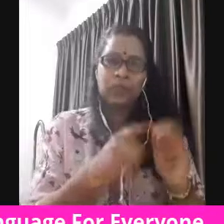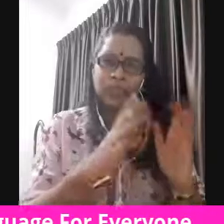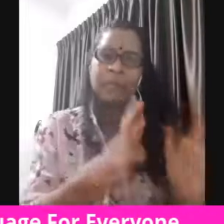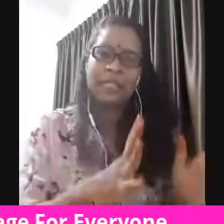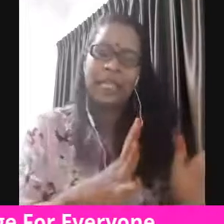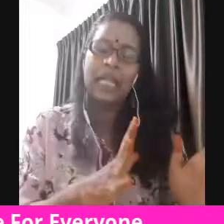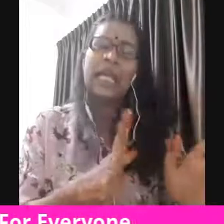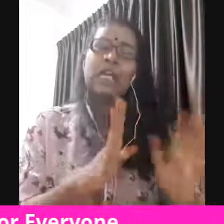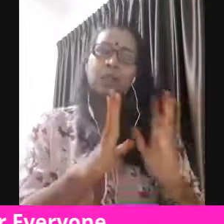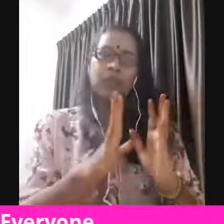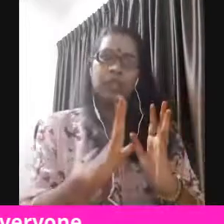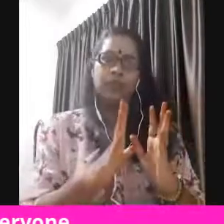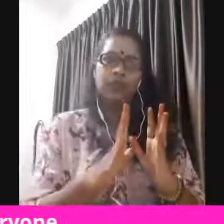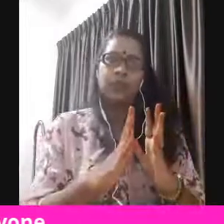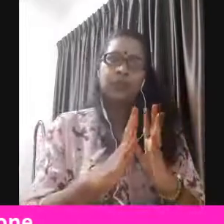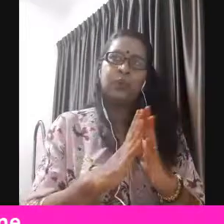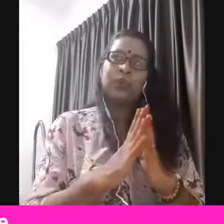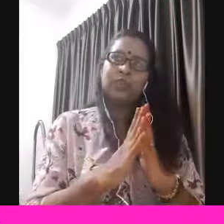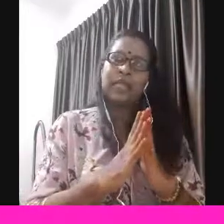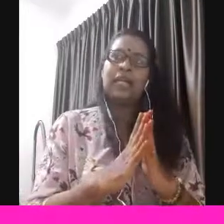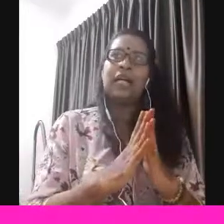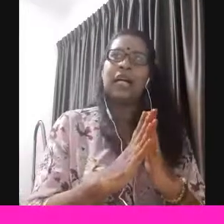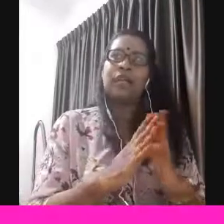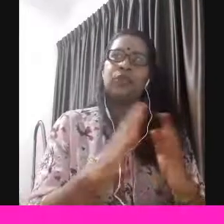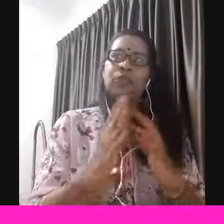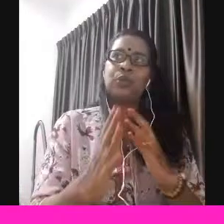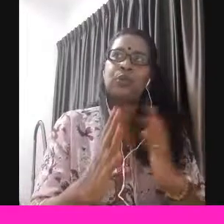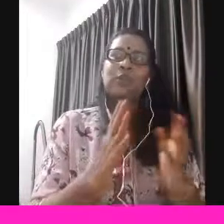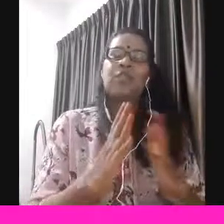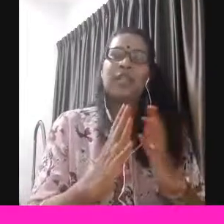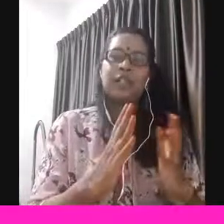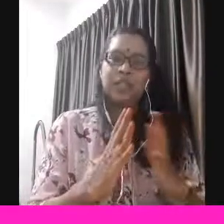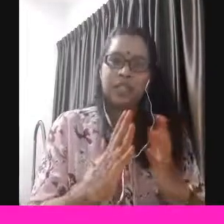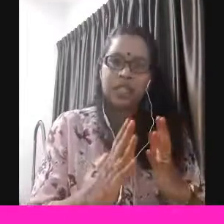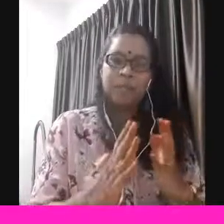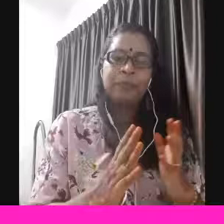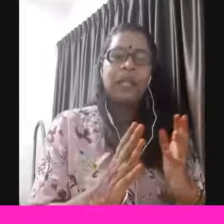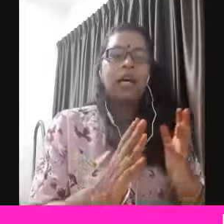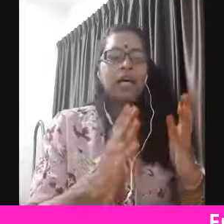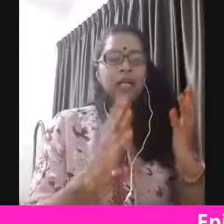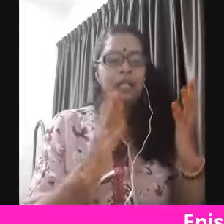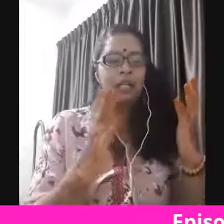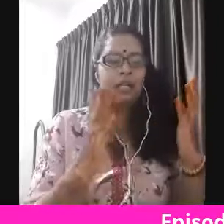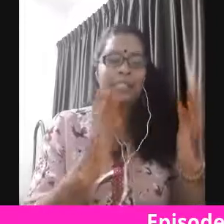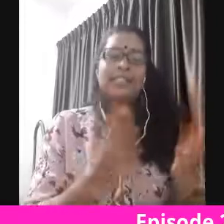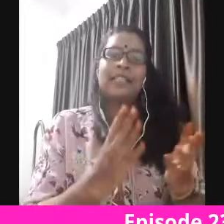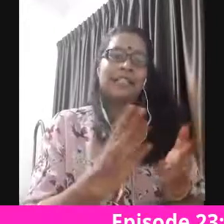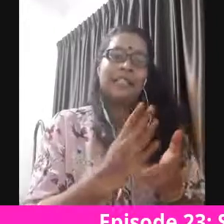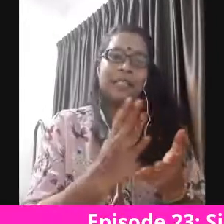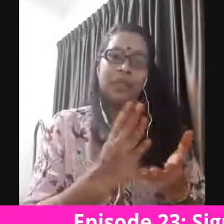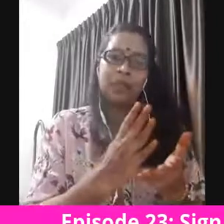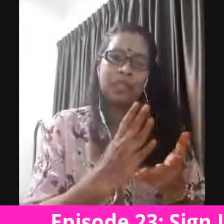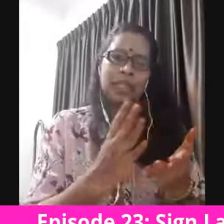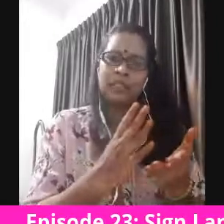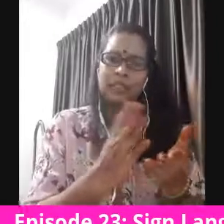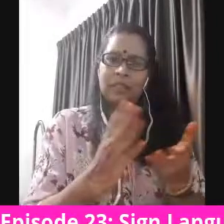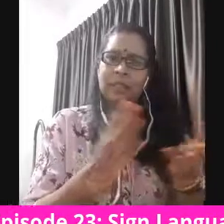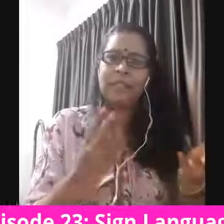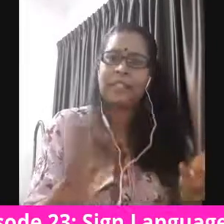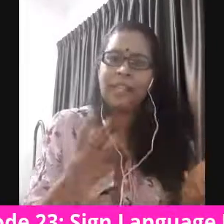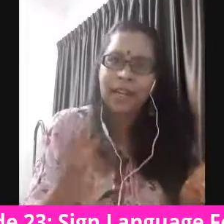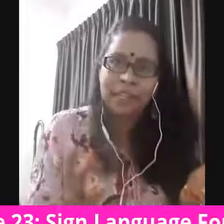UPSI also same like that. So if Mm-hmm. you take enroll to special education, ijazah sarjana